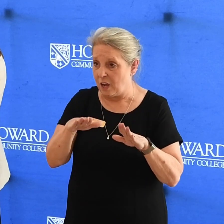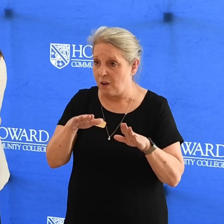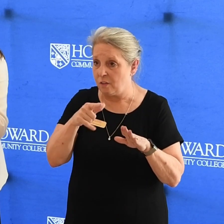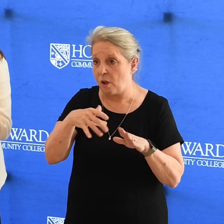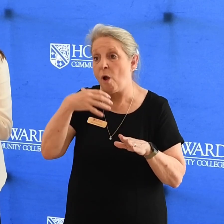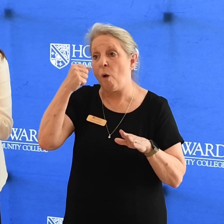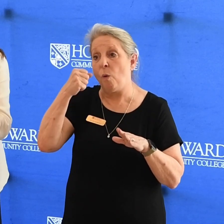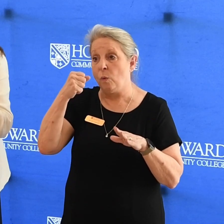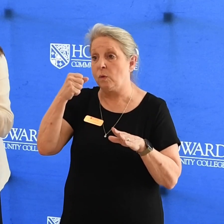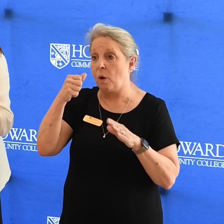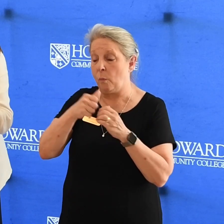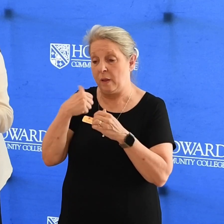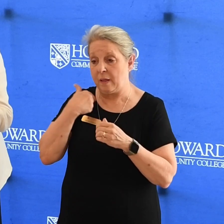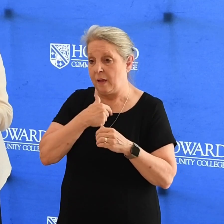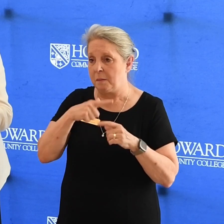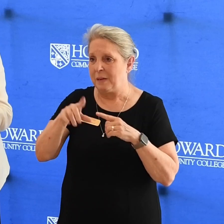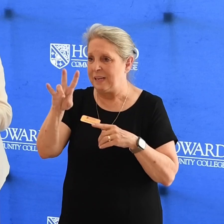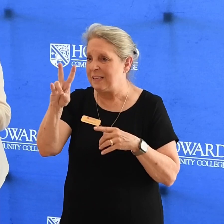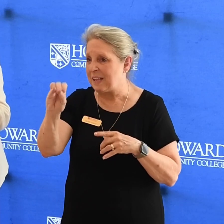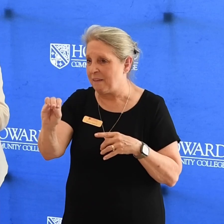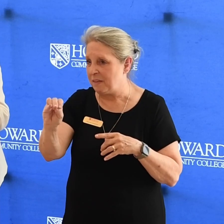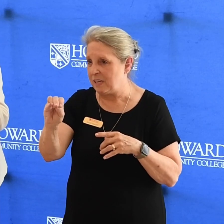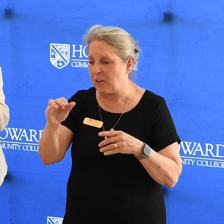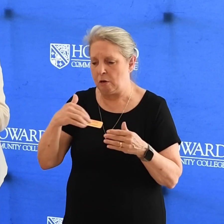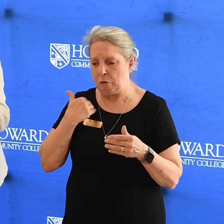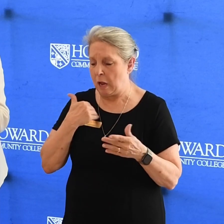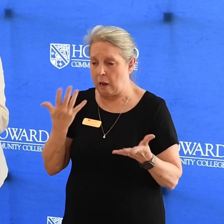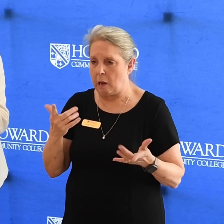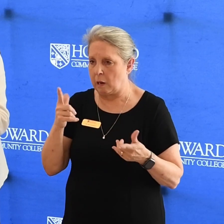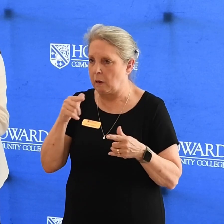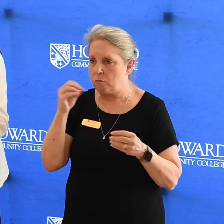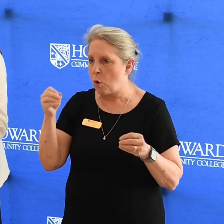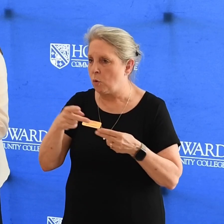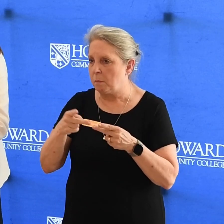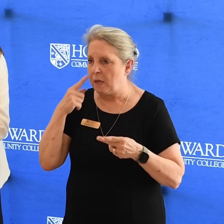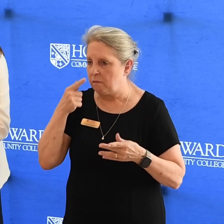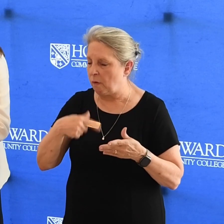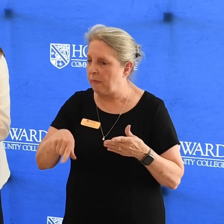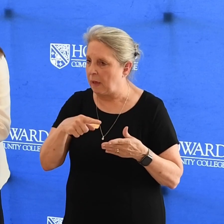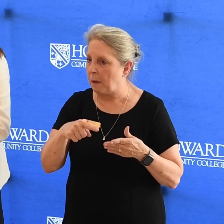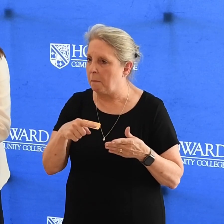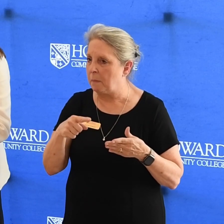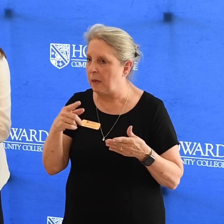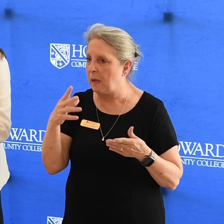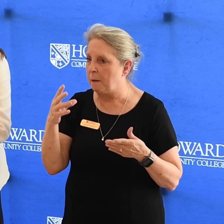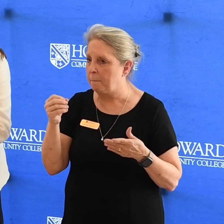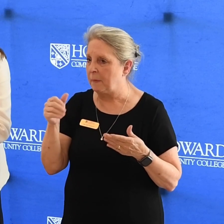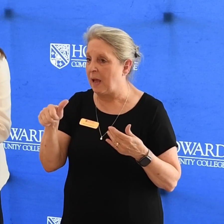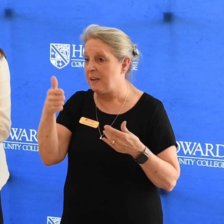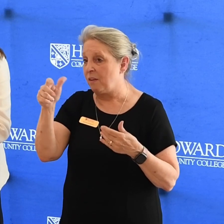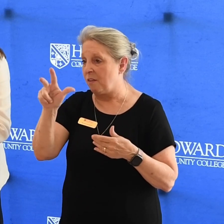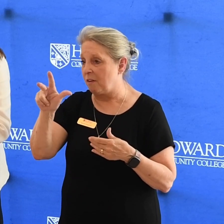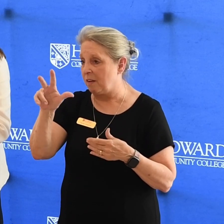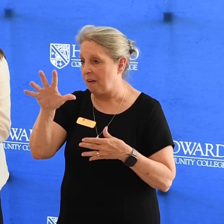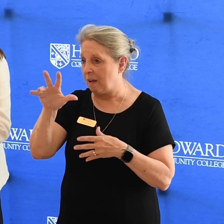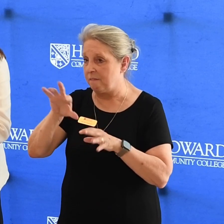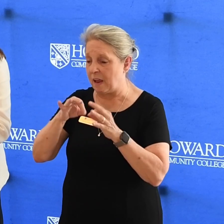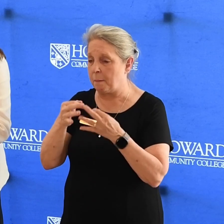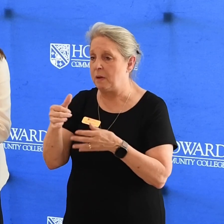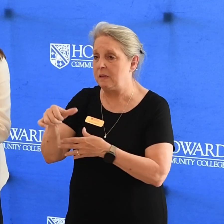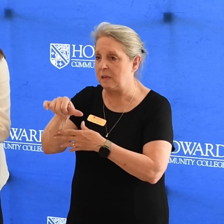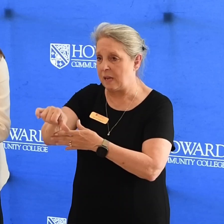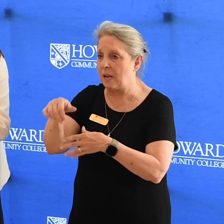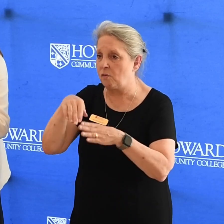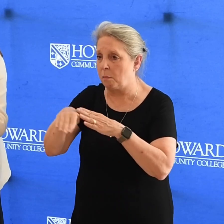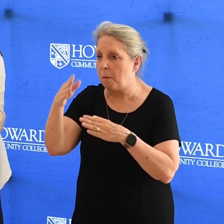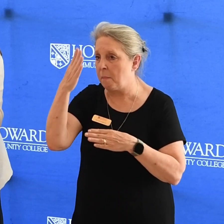older siblings are with us, but 70 of them are too young for us. Another 35 families were denied